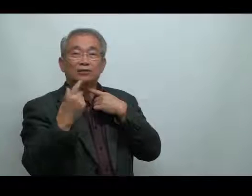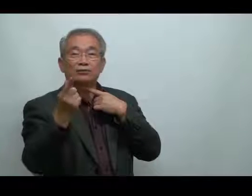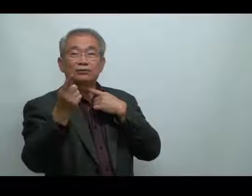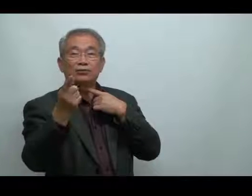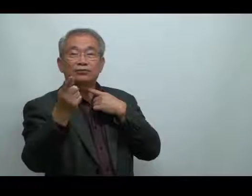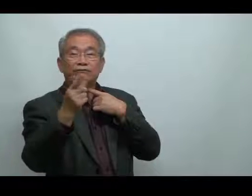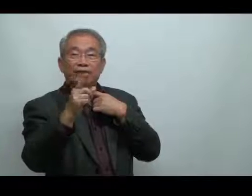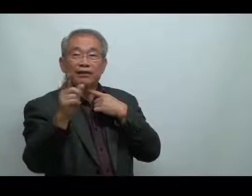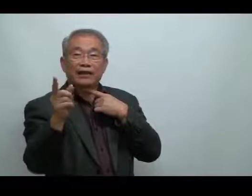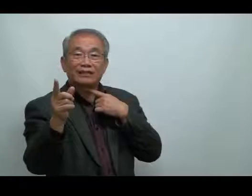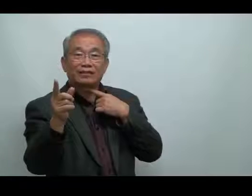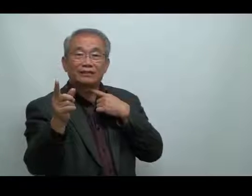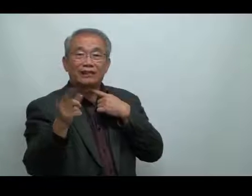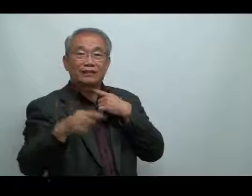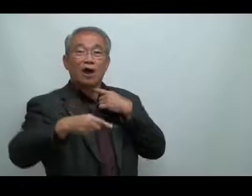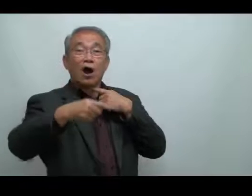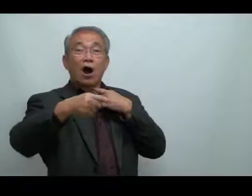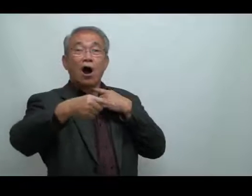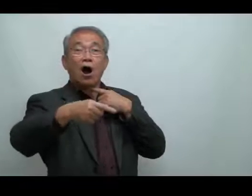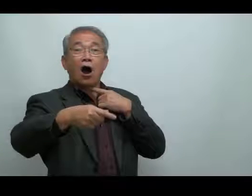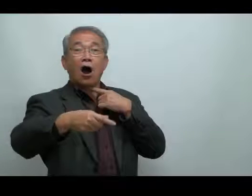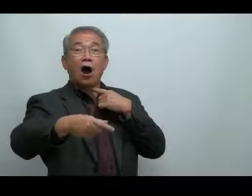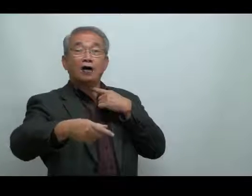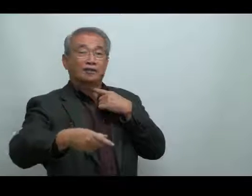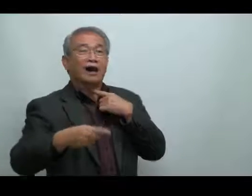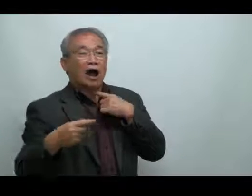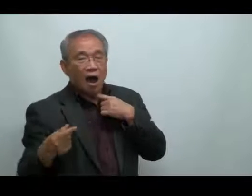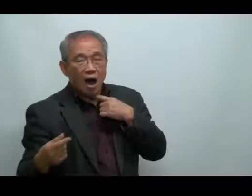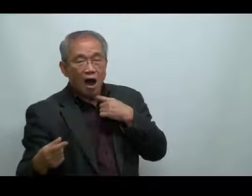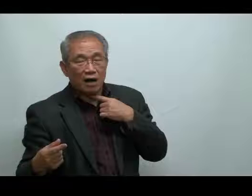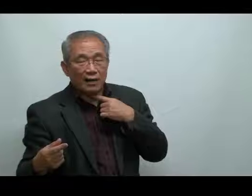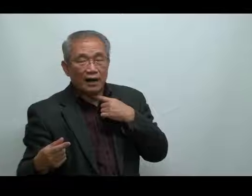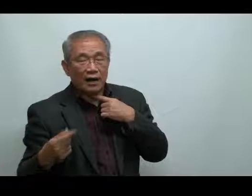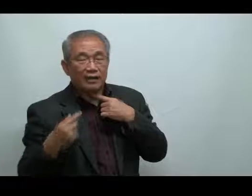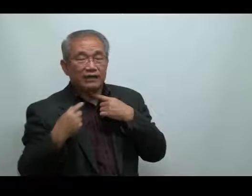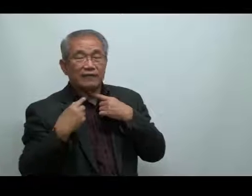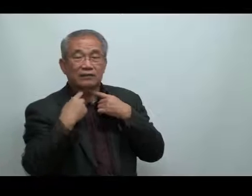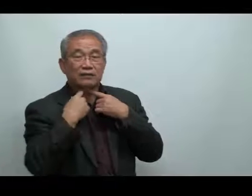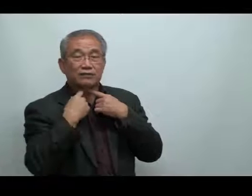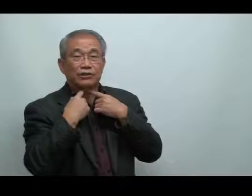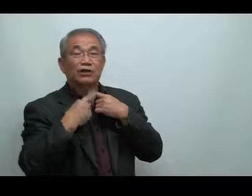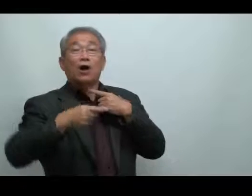So use the very light onset. Oh, it's amazing. That sounds good.